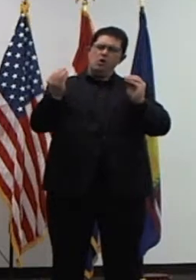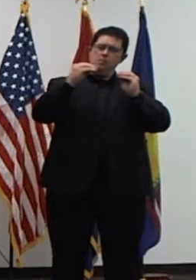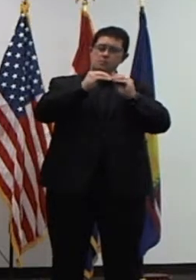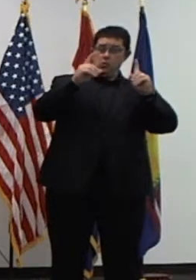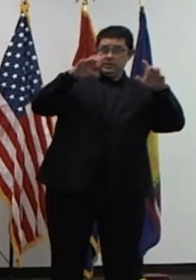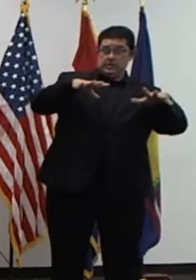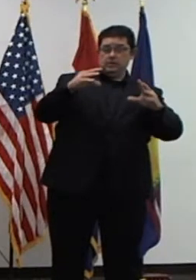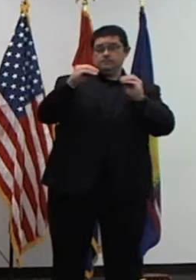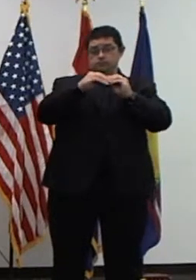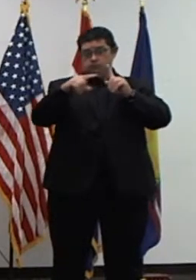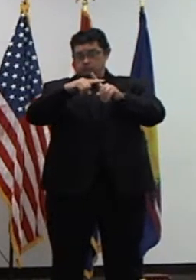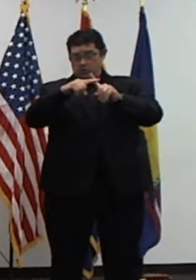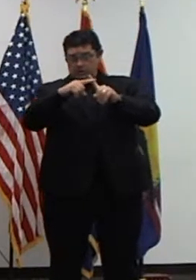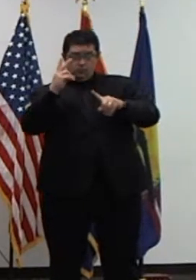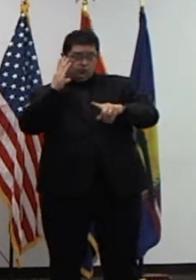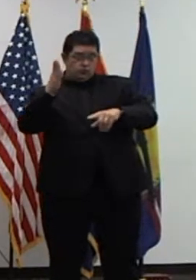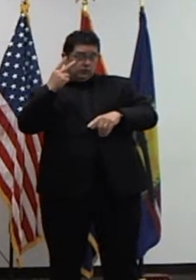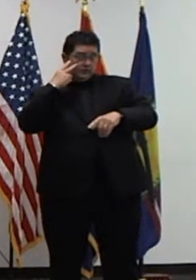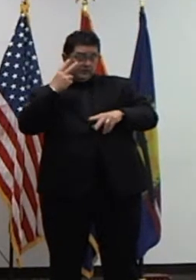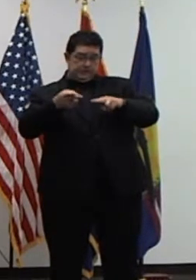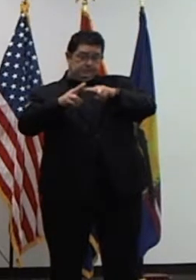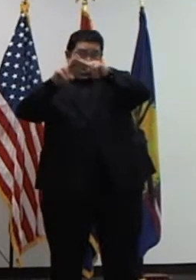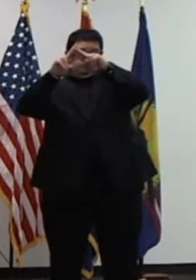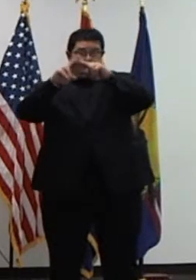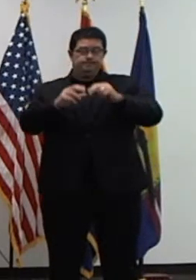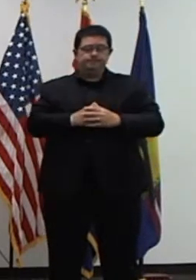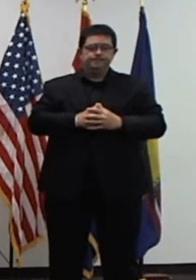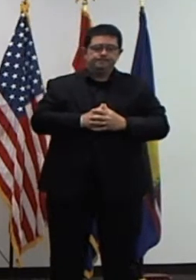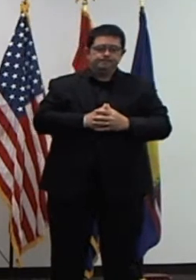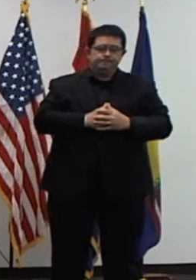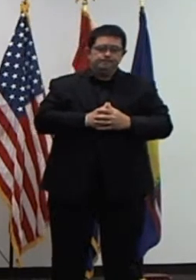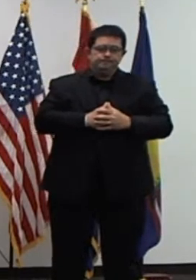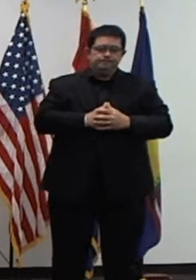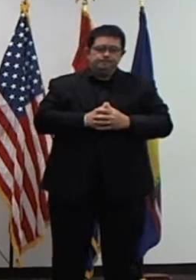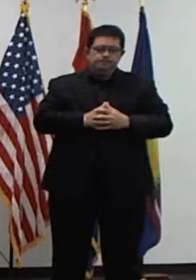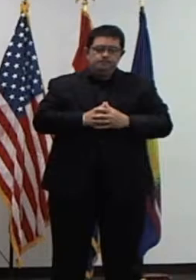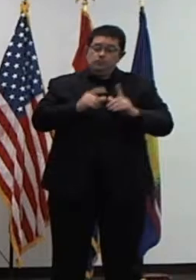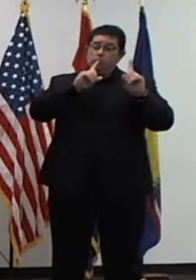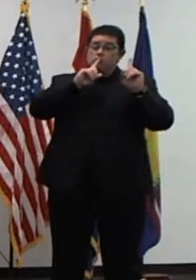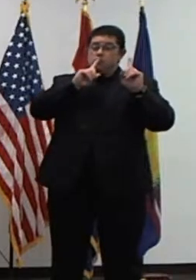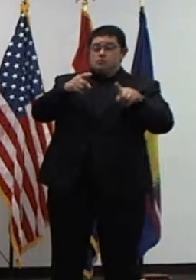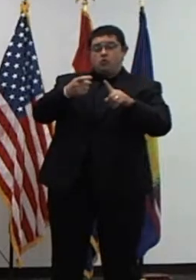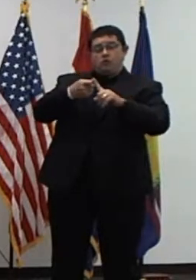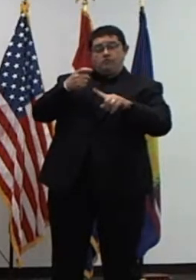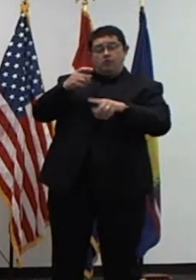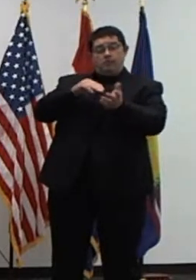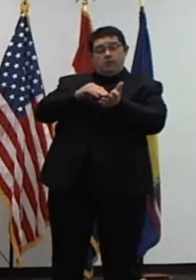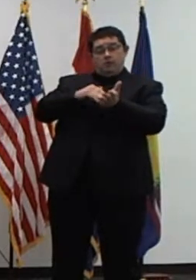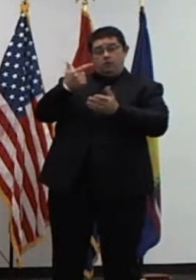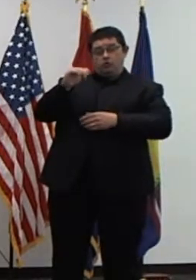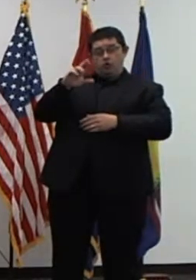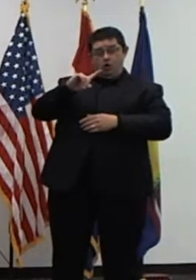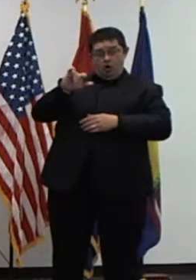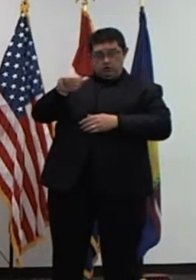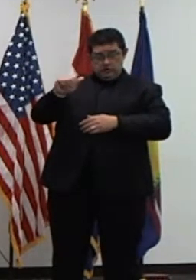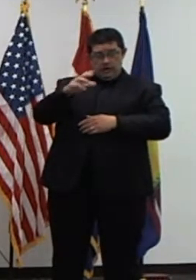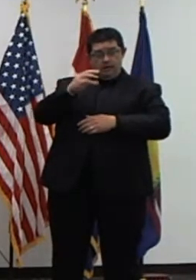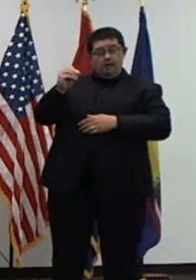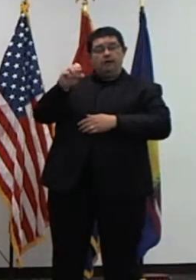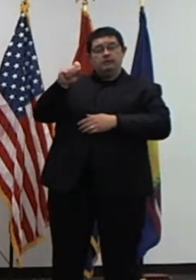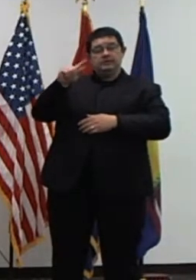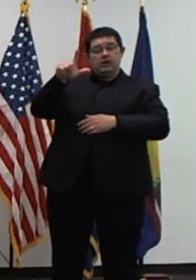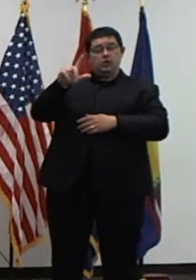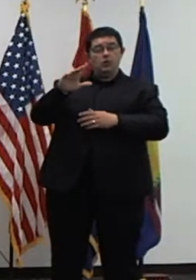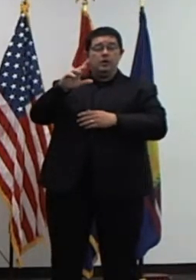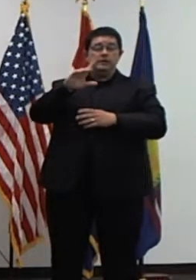see. We continue to also watch the reports from Dr. Garza and the St. Louis Metropolitan Pandemic Task